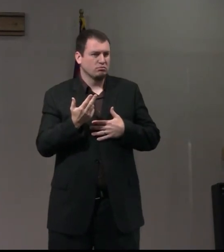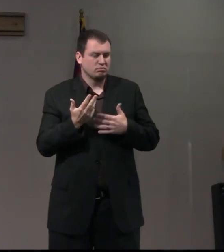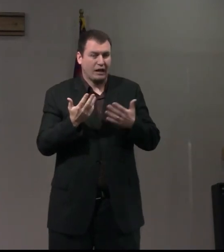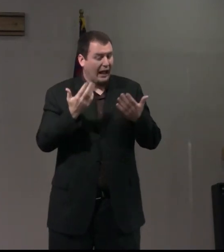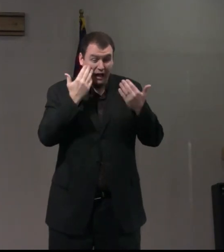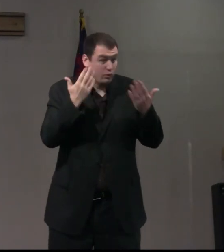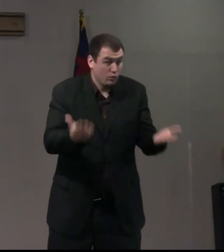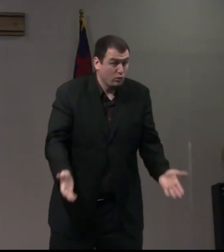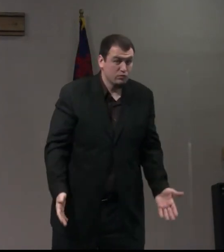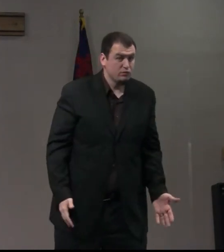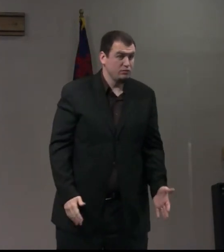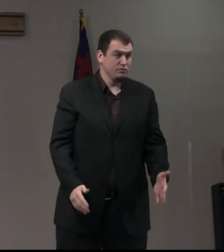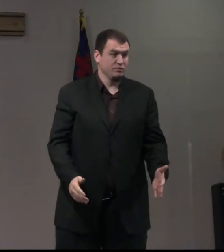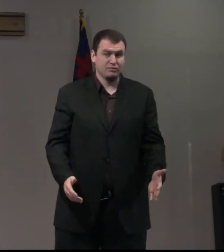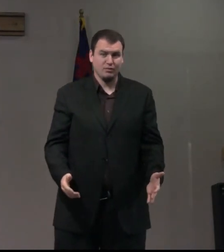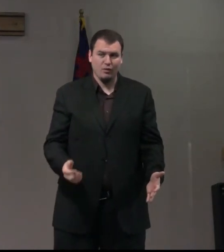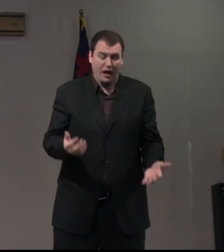or whether he hesitated. I don't know.